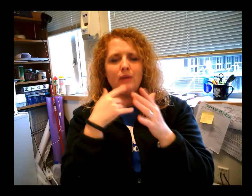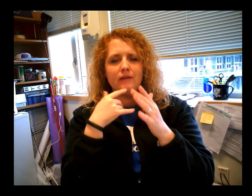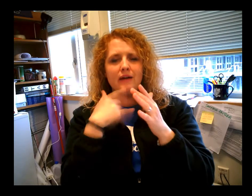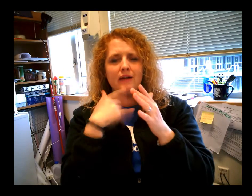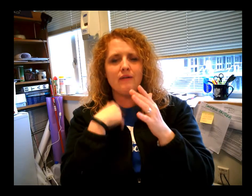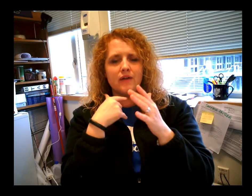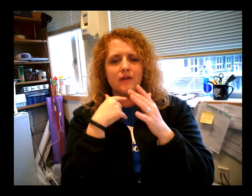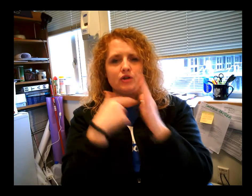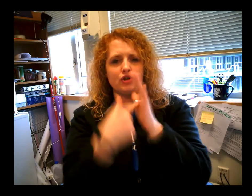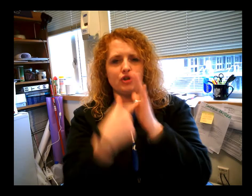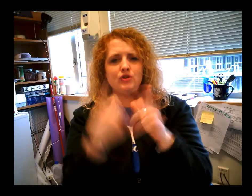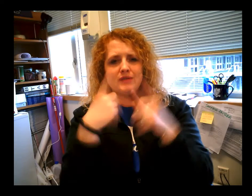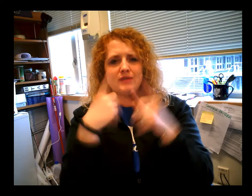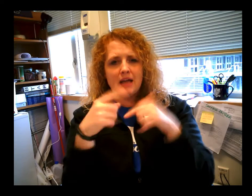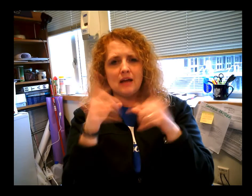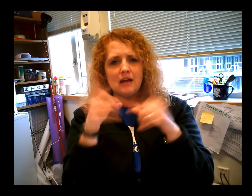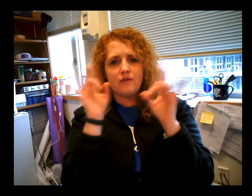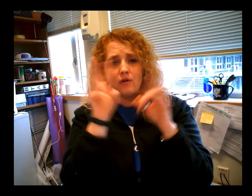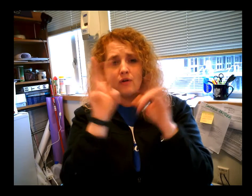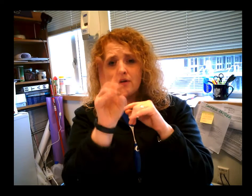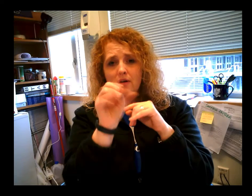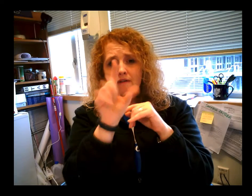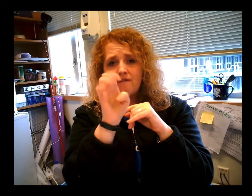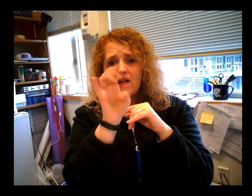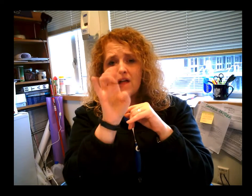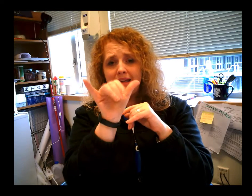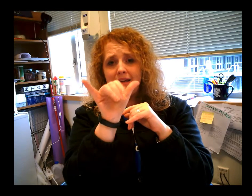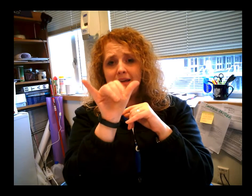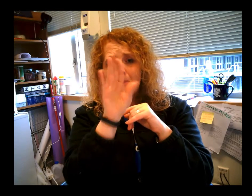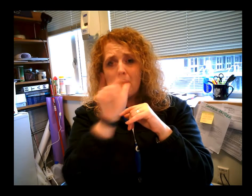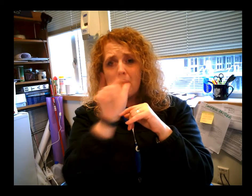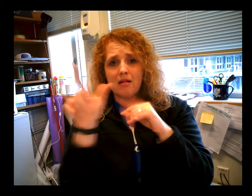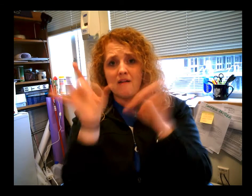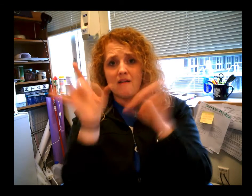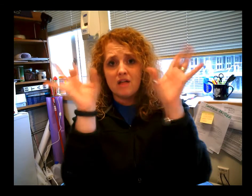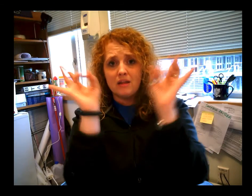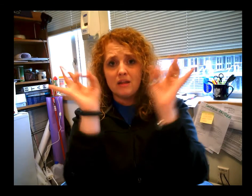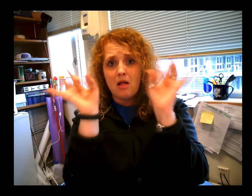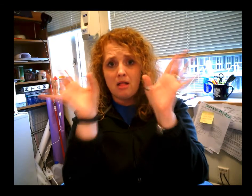Maybe I've showed you the sign for volleyball.